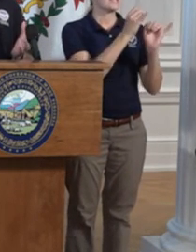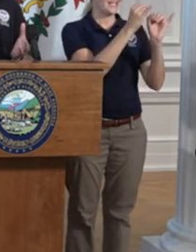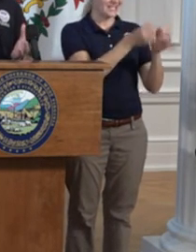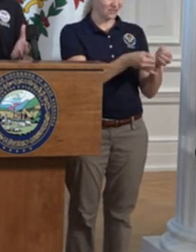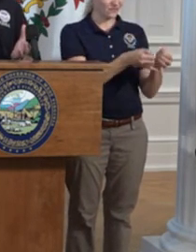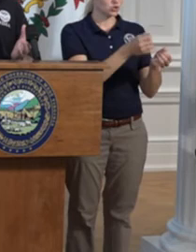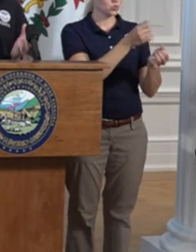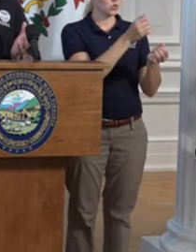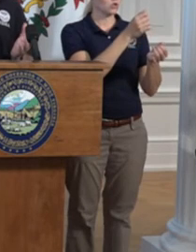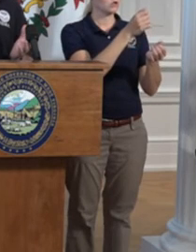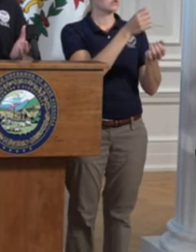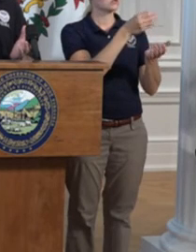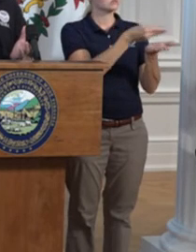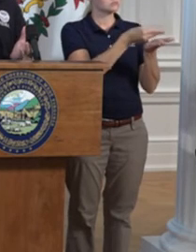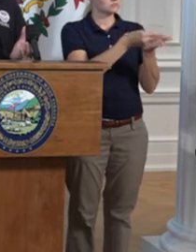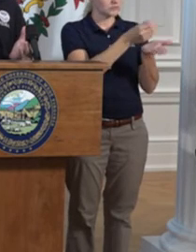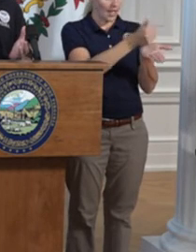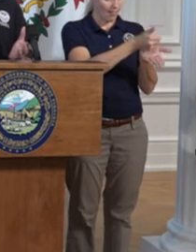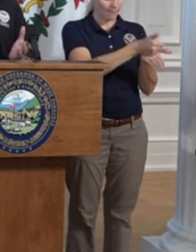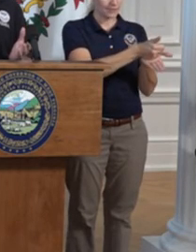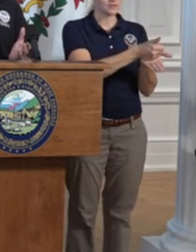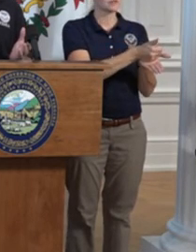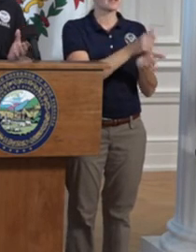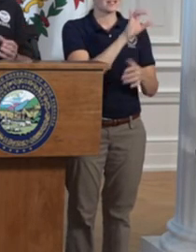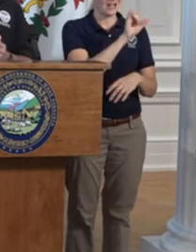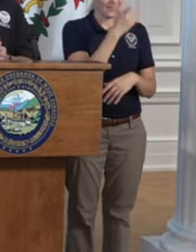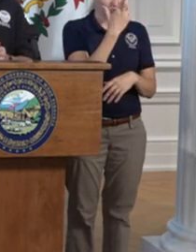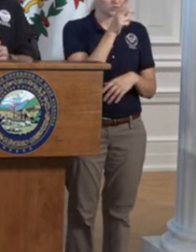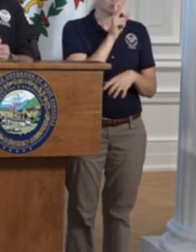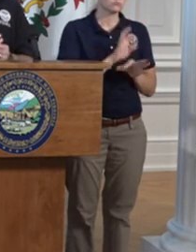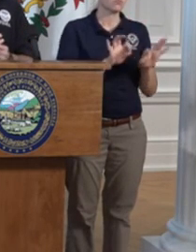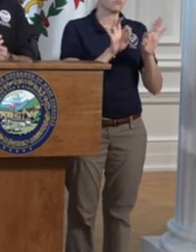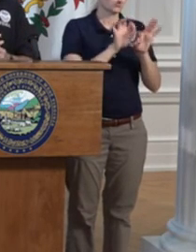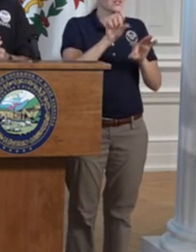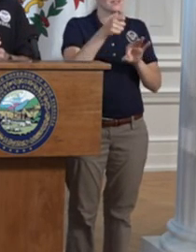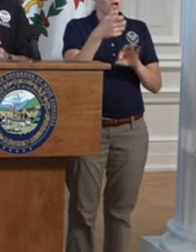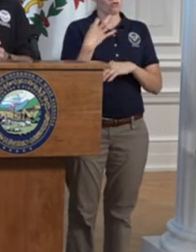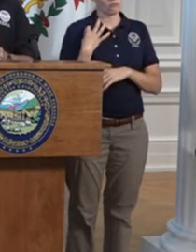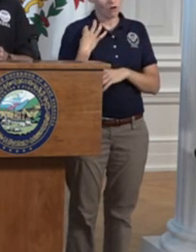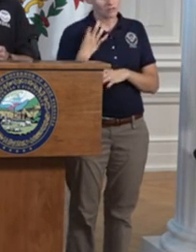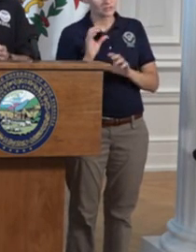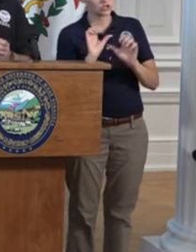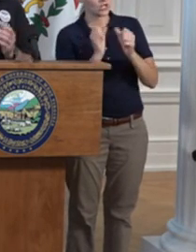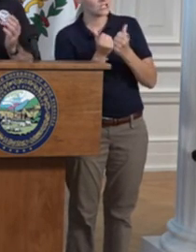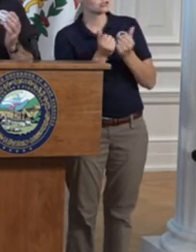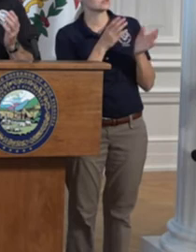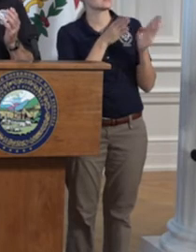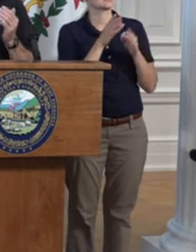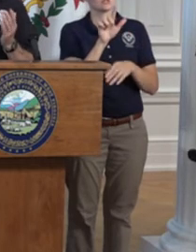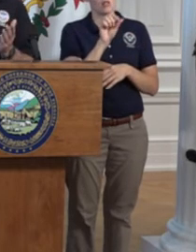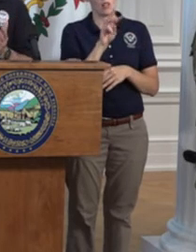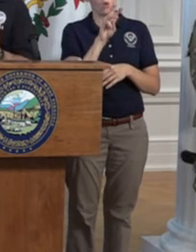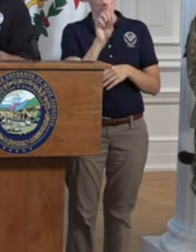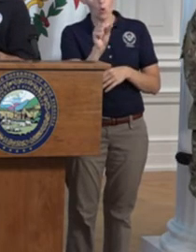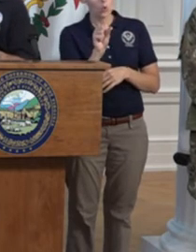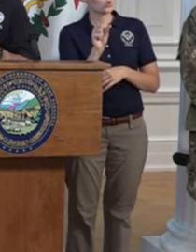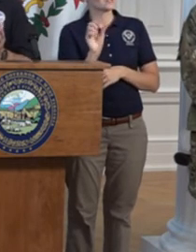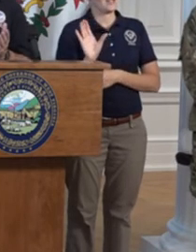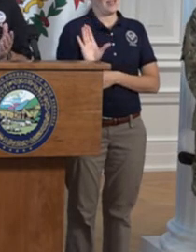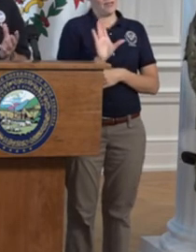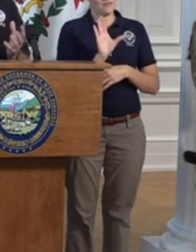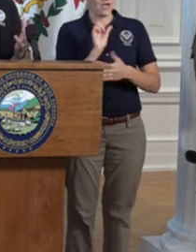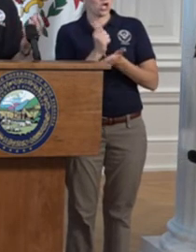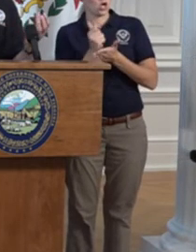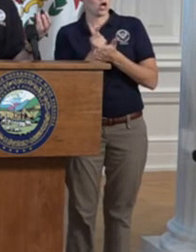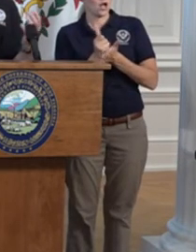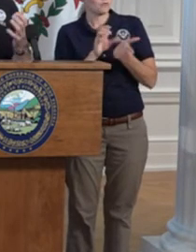so important for these other agencies that are stepping up to the plate, the volunteer agencies, Lowe's, and the efforts that are going on